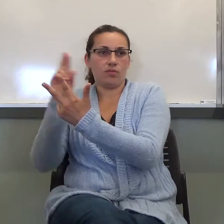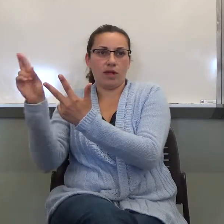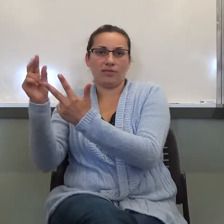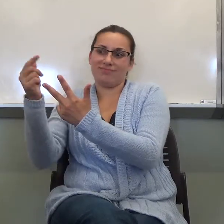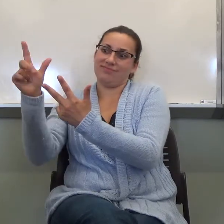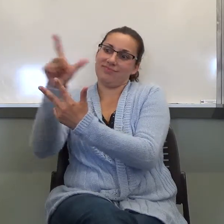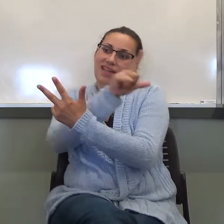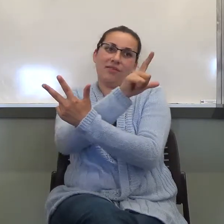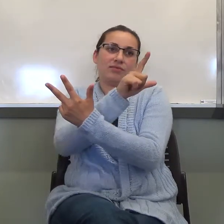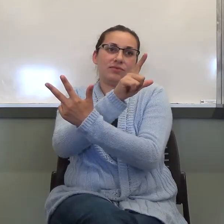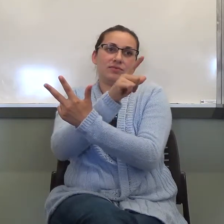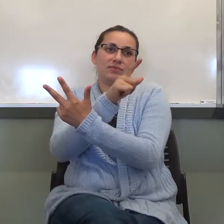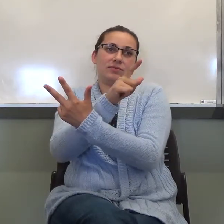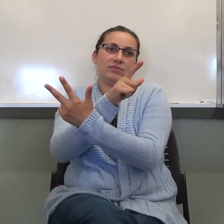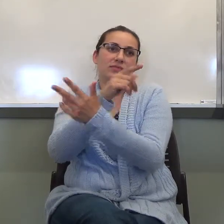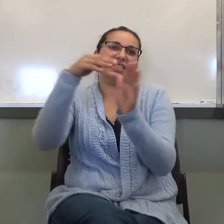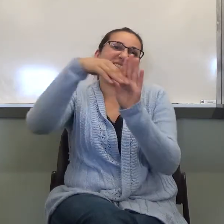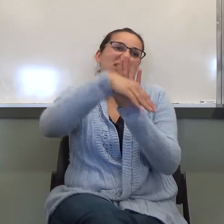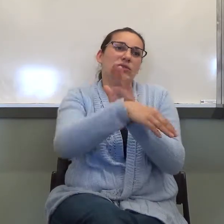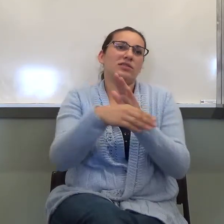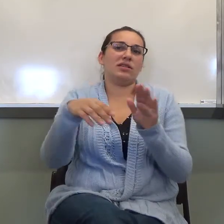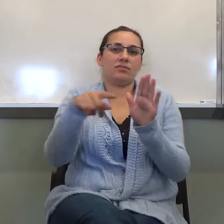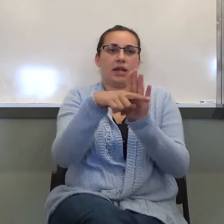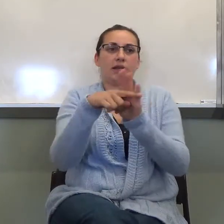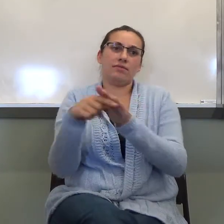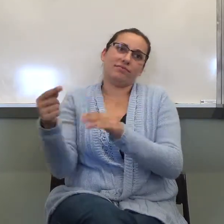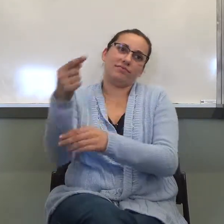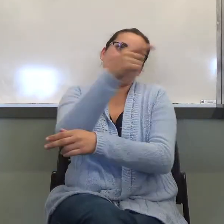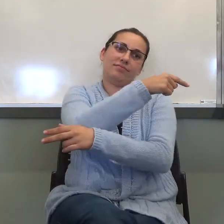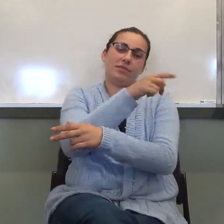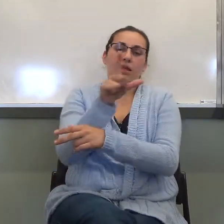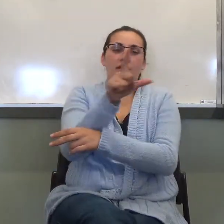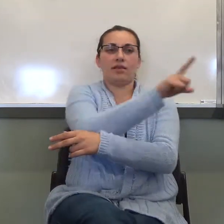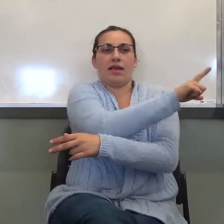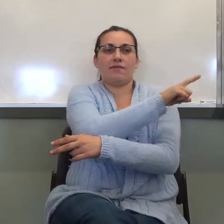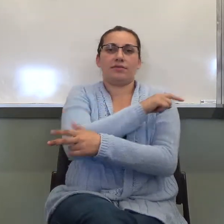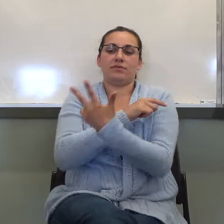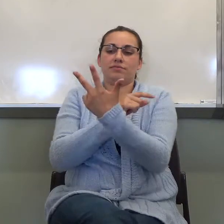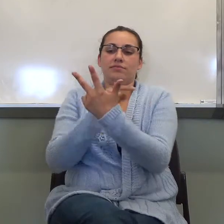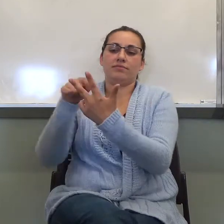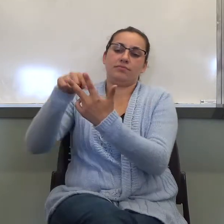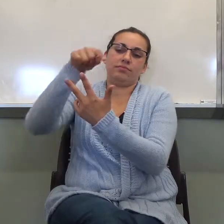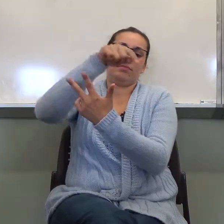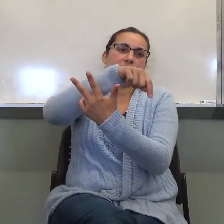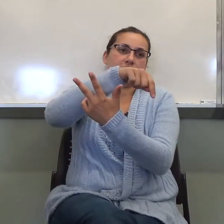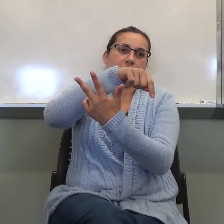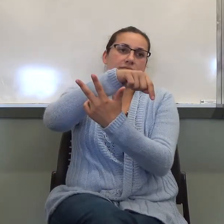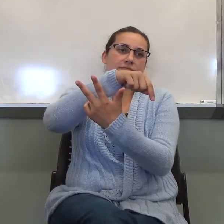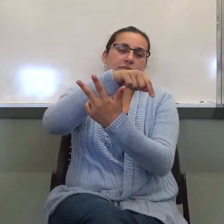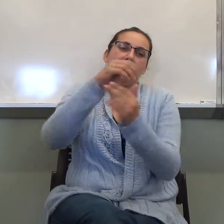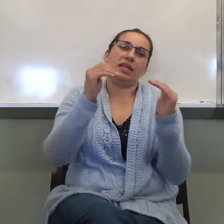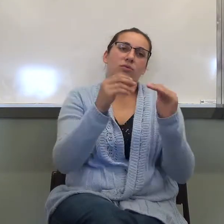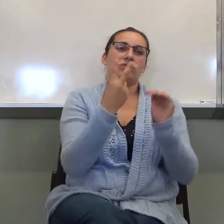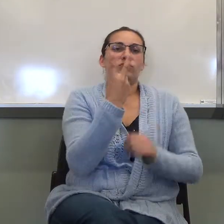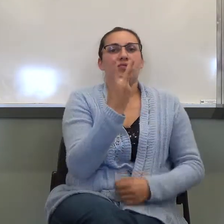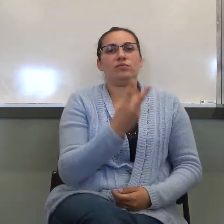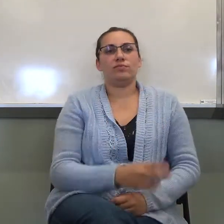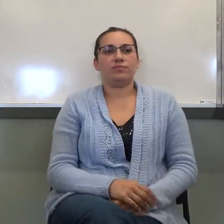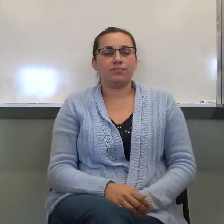left. So when it's a negative number, I'm going to have to go back this way. And that comes out to be a 2. And